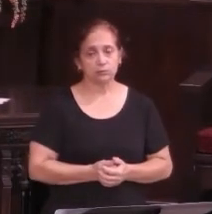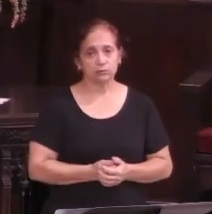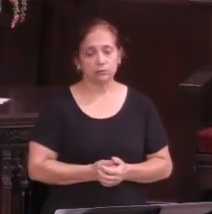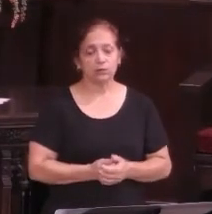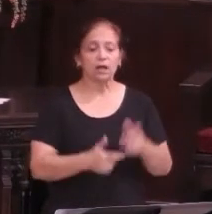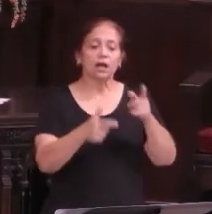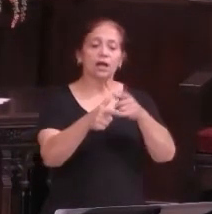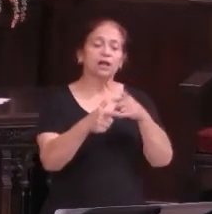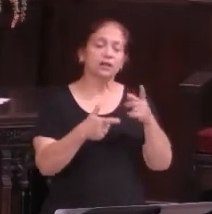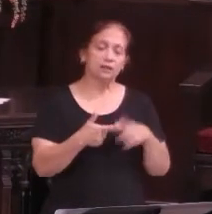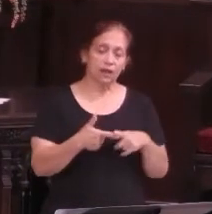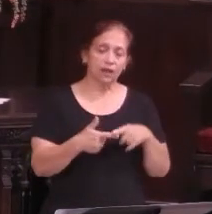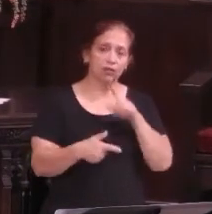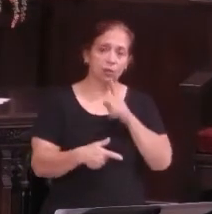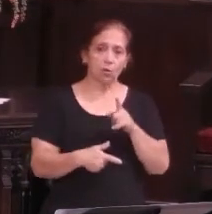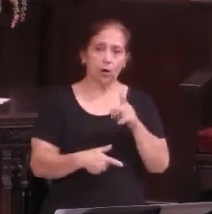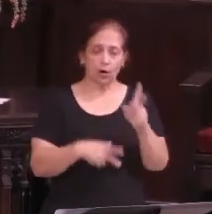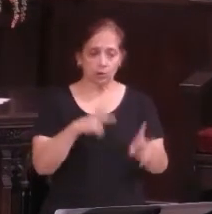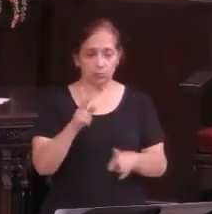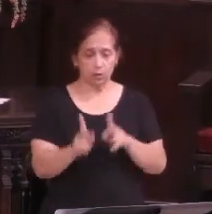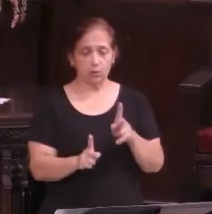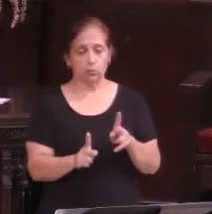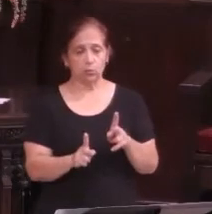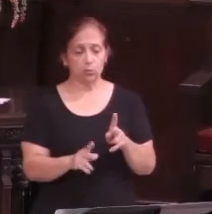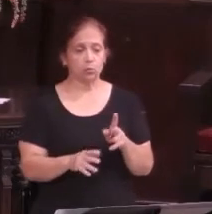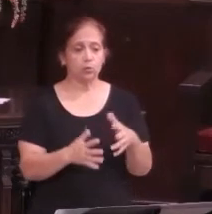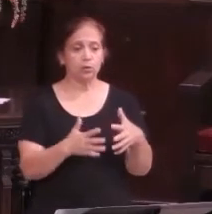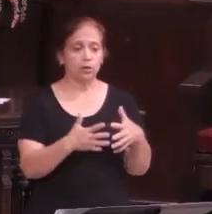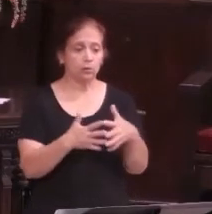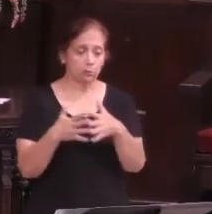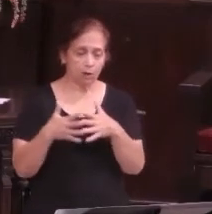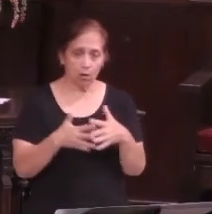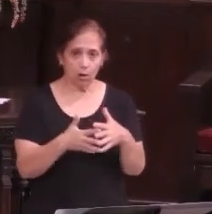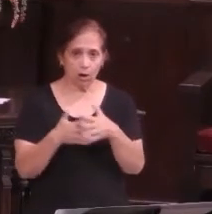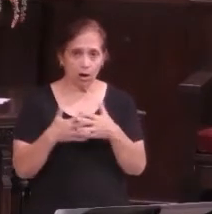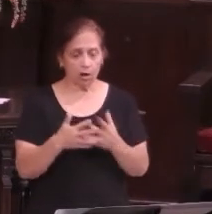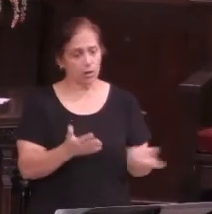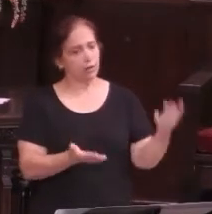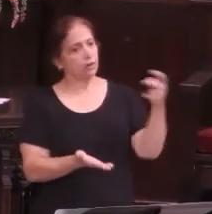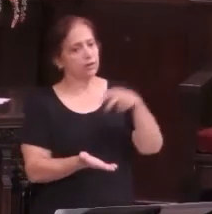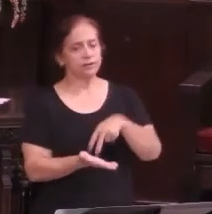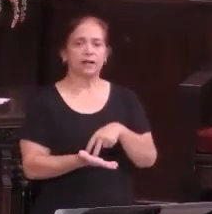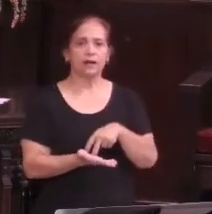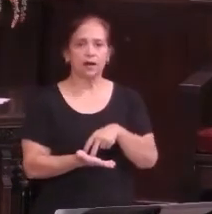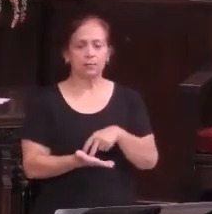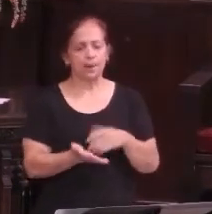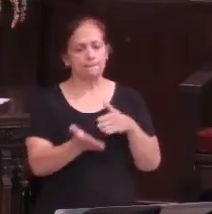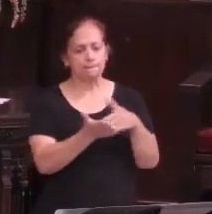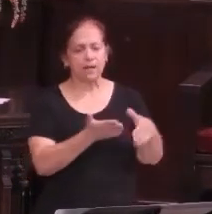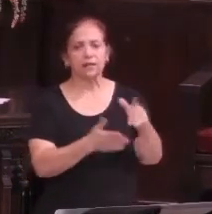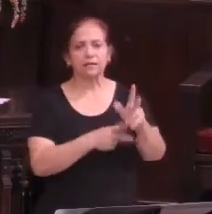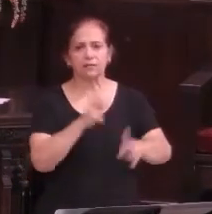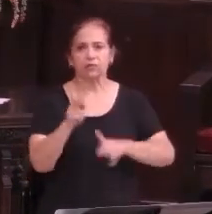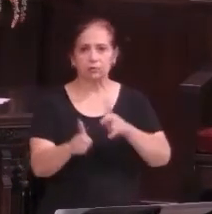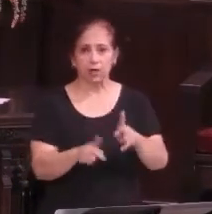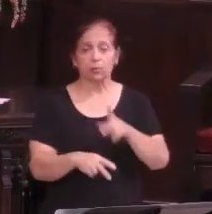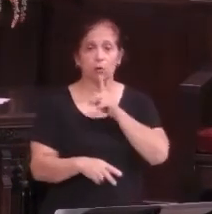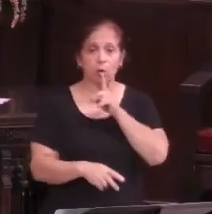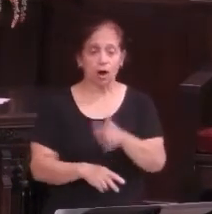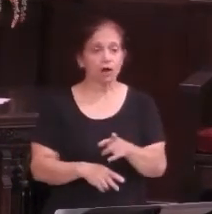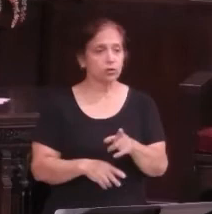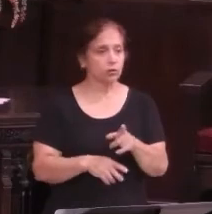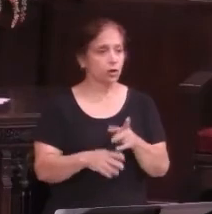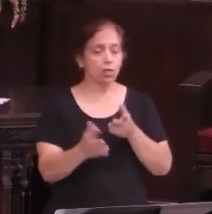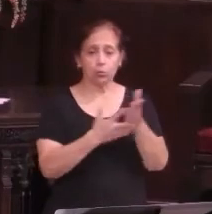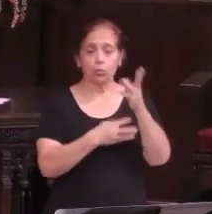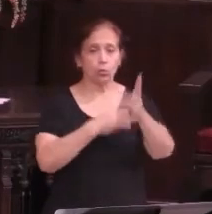And then there are those in our nation who are standing up, millions of people actually across